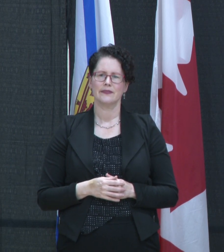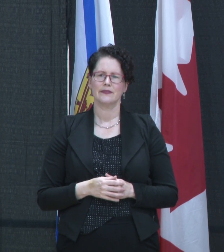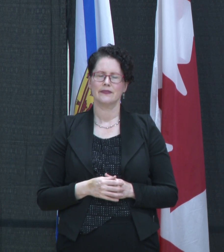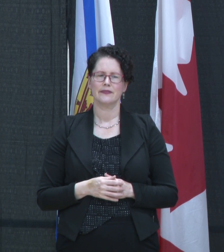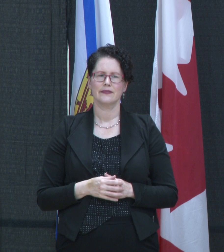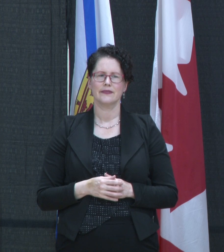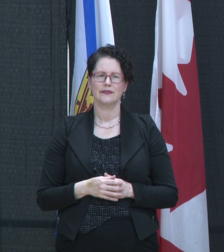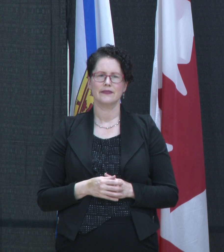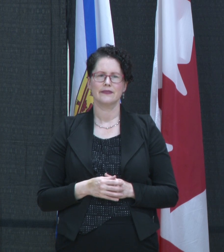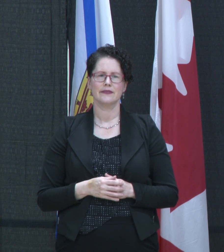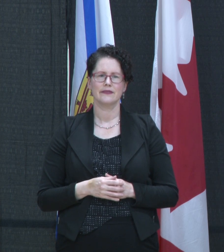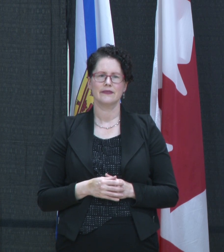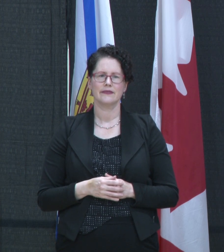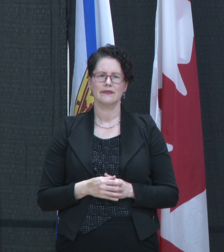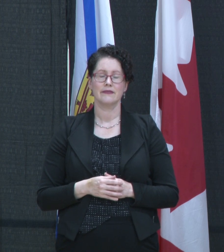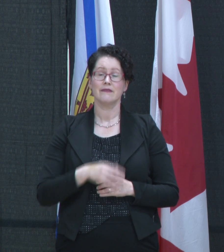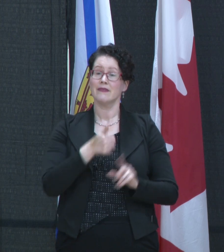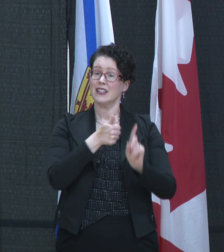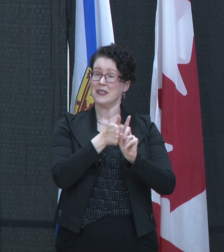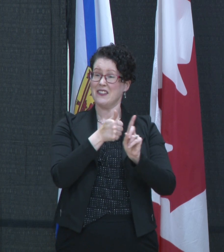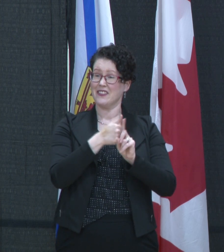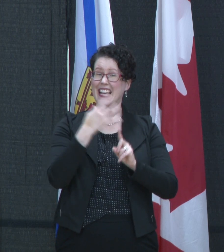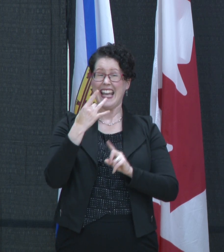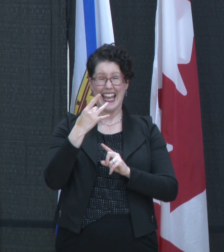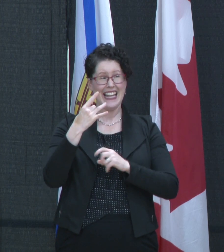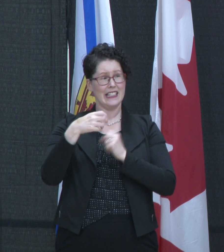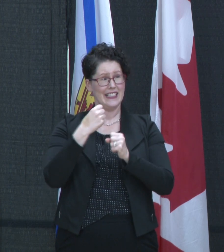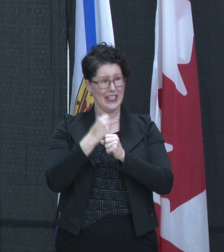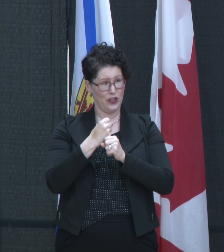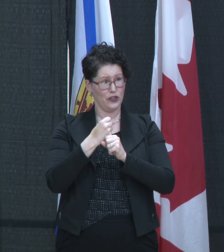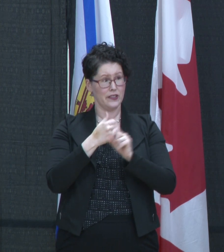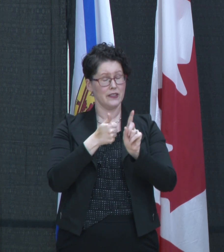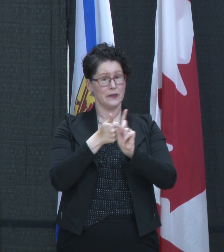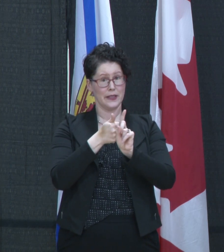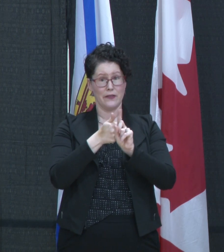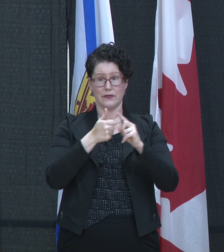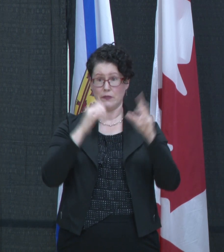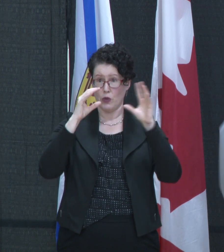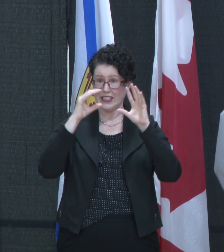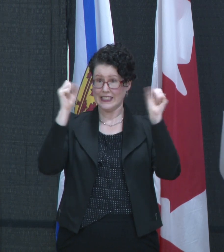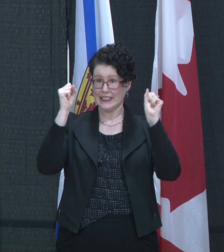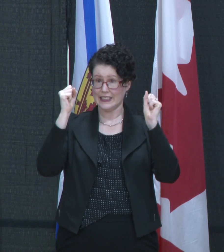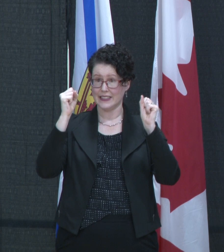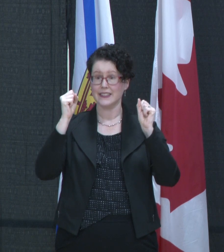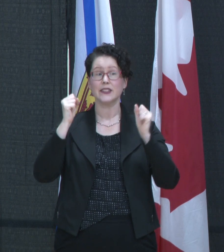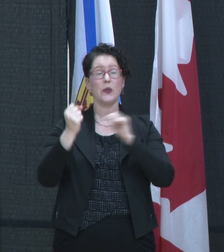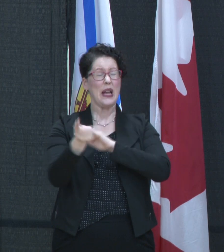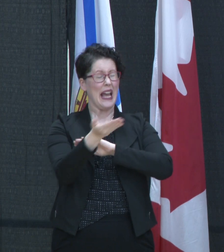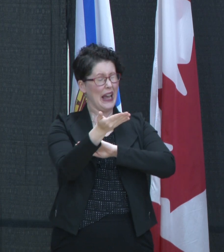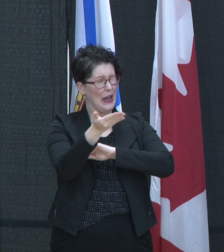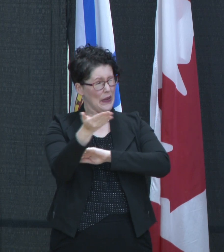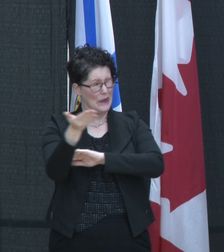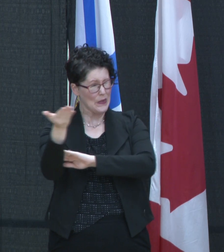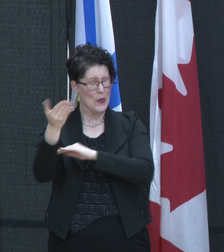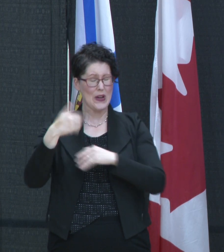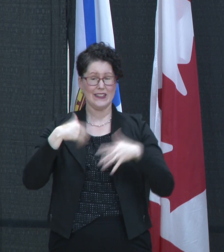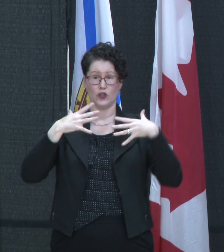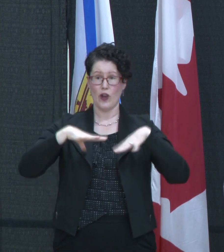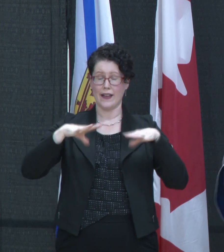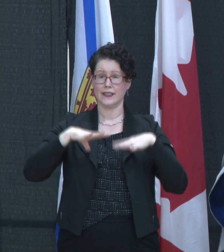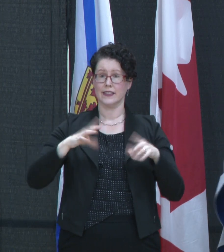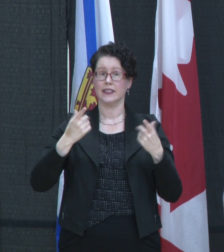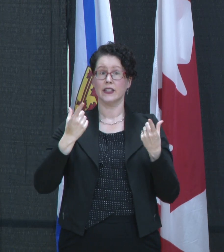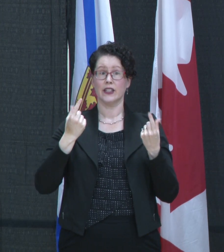man, during the 8 years in which he was president, would get dressed every morning and grab that handful of items off his